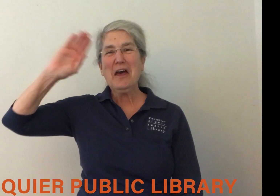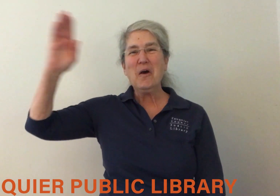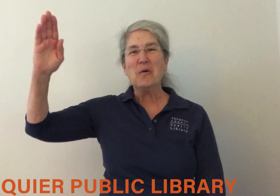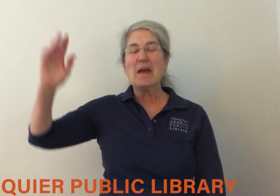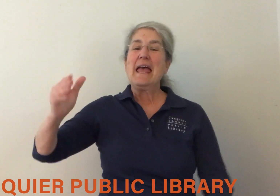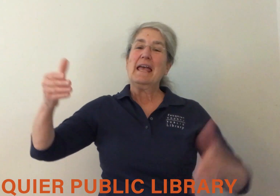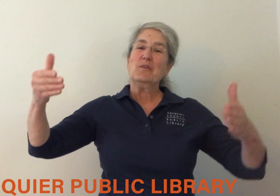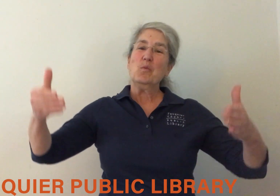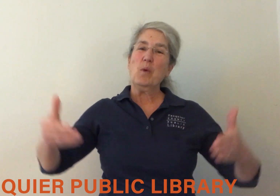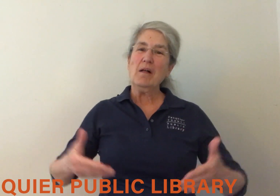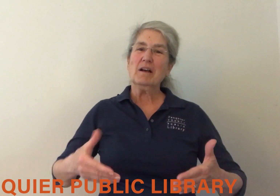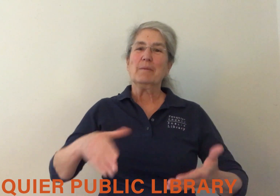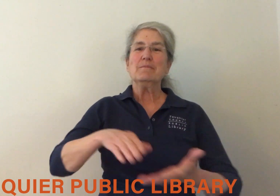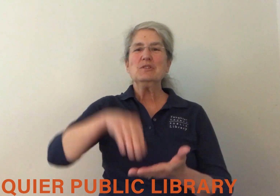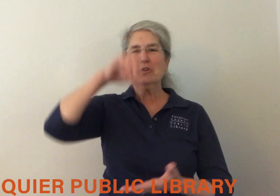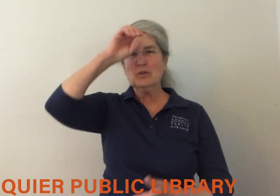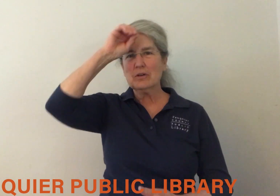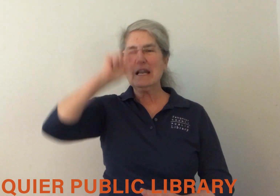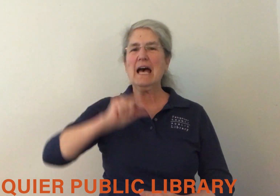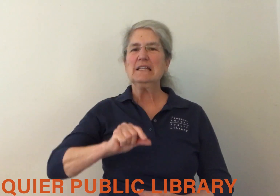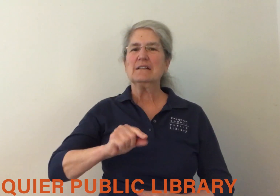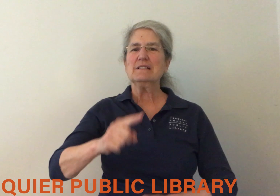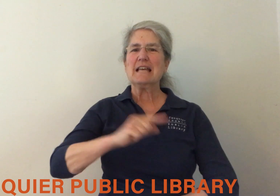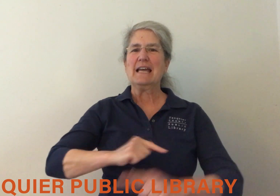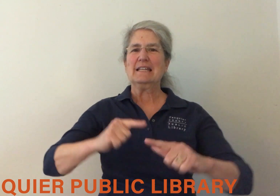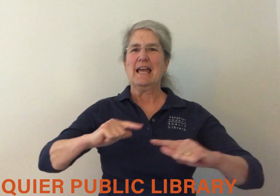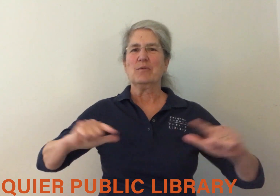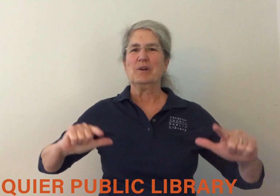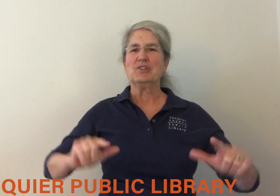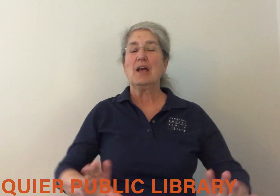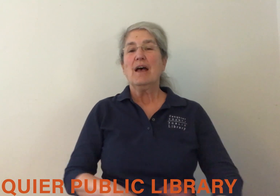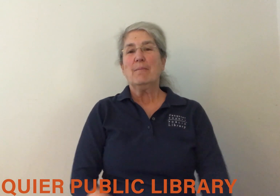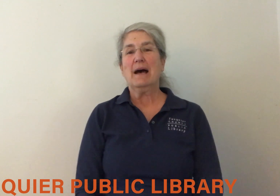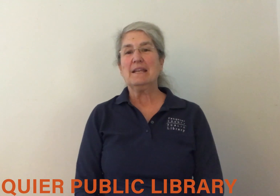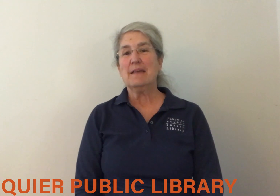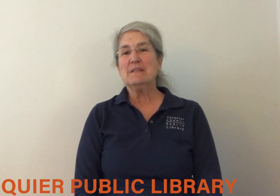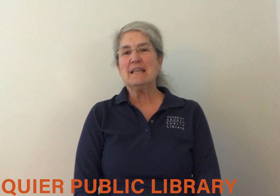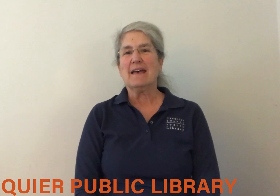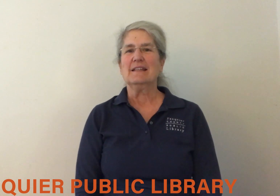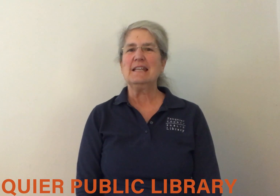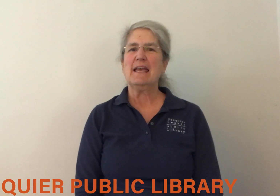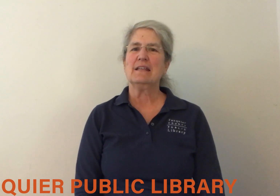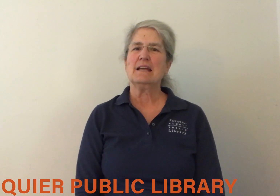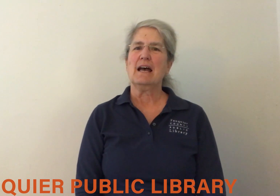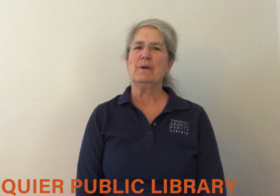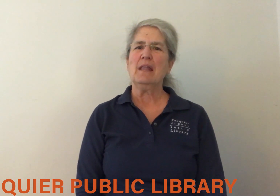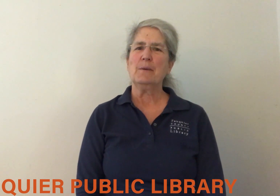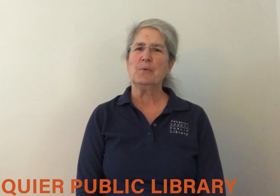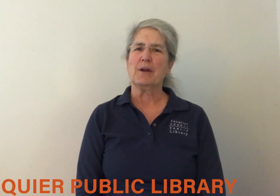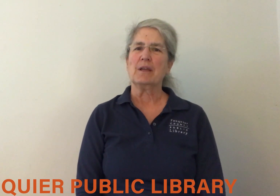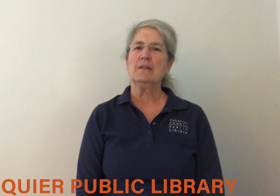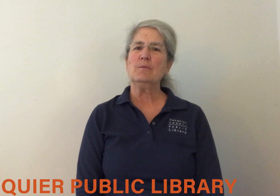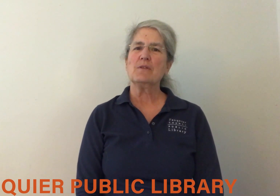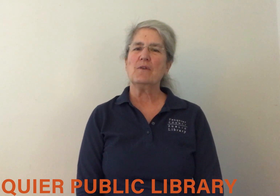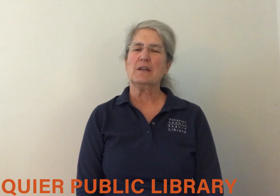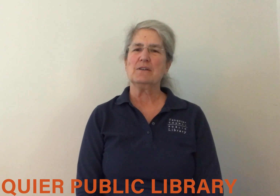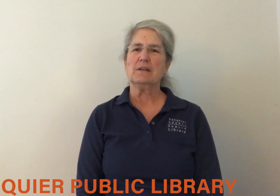Hello, and welcome to Learn a Little Sign Language. My name is Ellen, and I'm a librarian with Fauquier